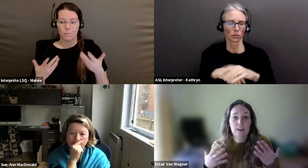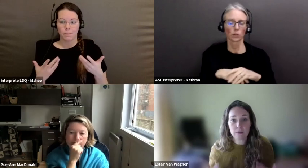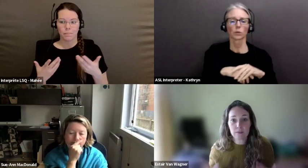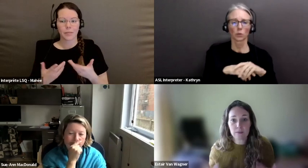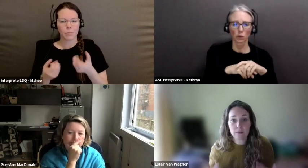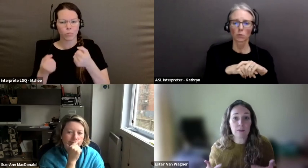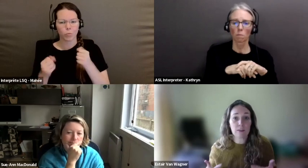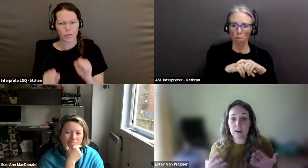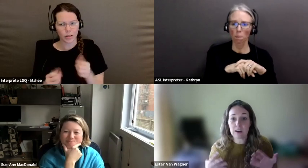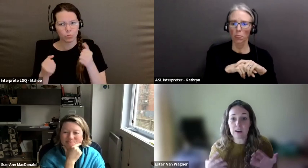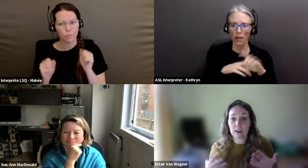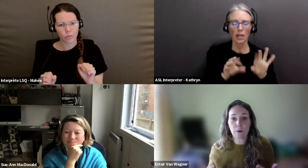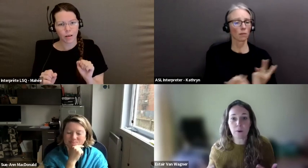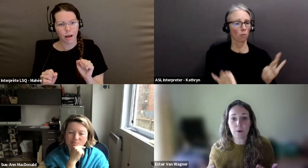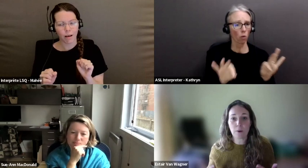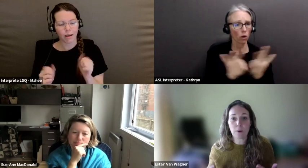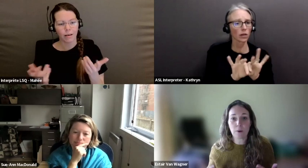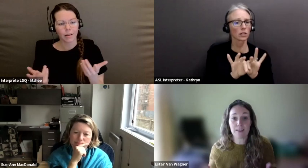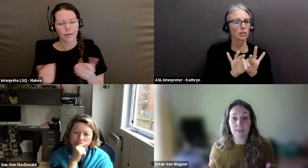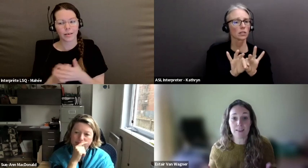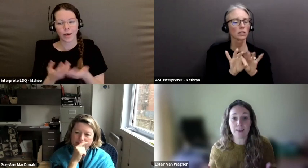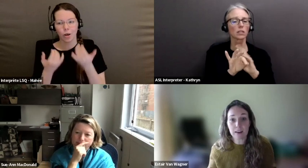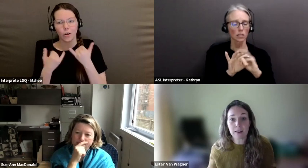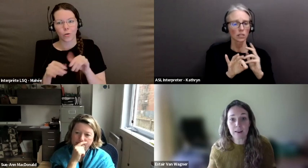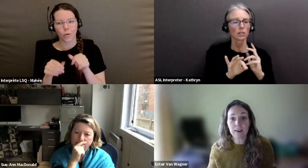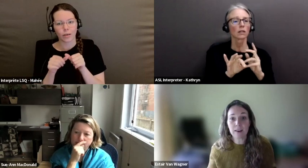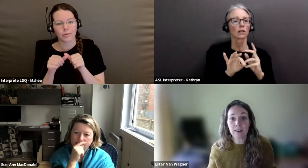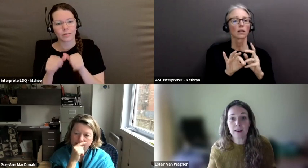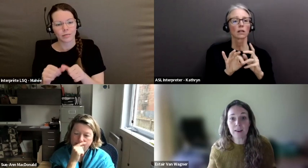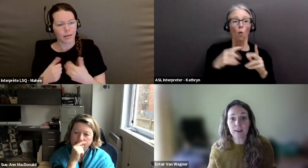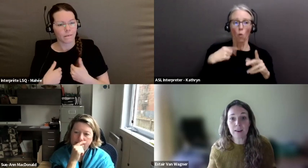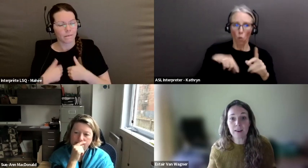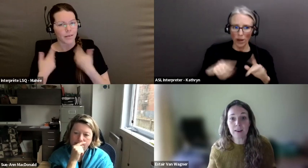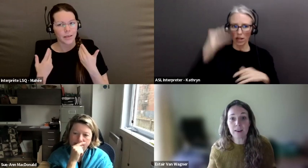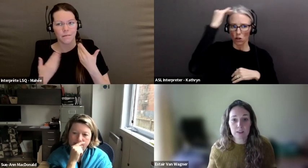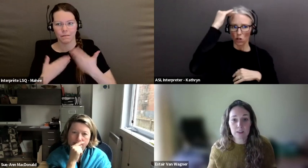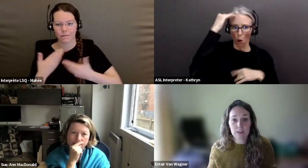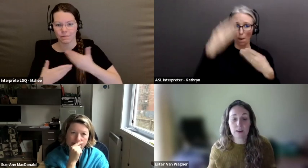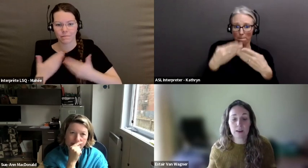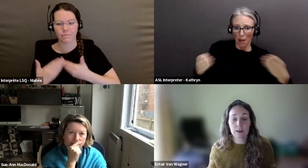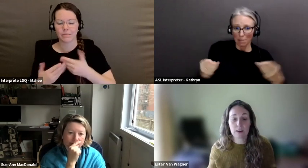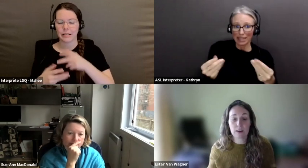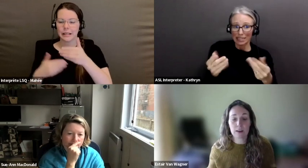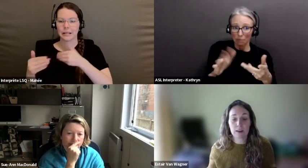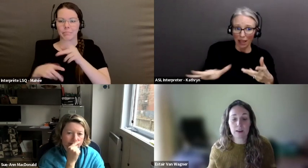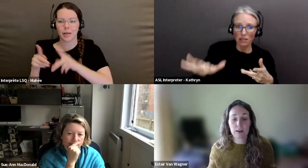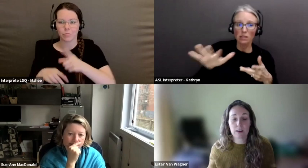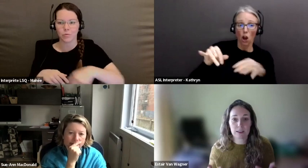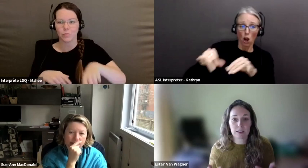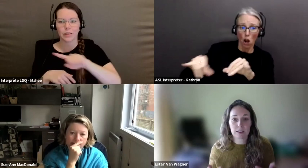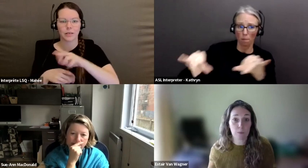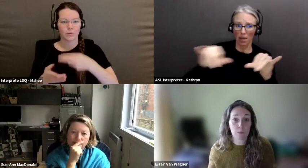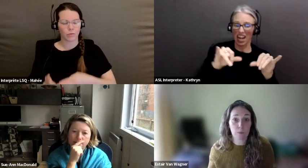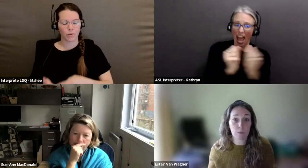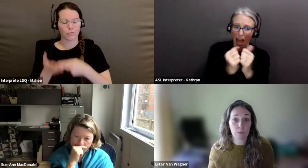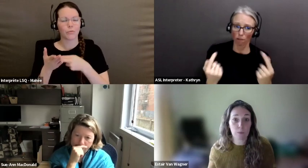to live in and treat public space as a public common resource and a place where everyone belongs is